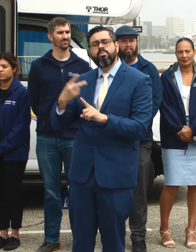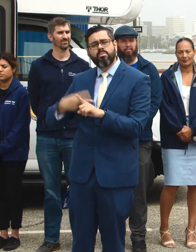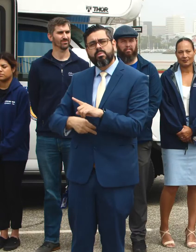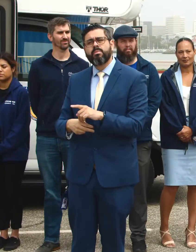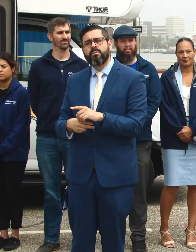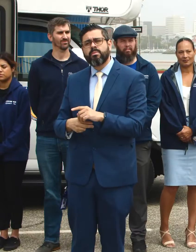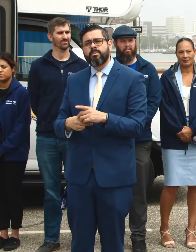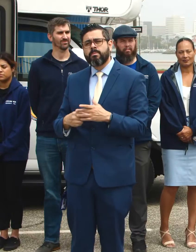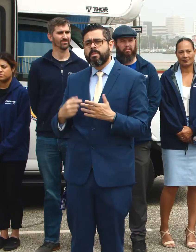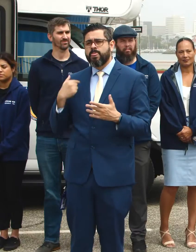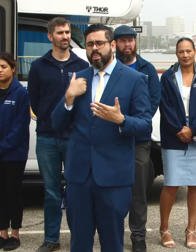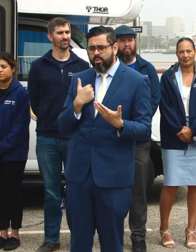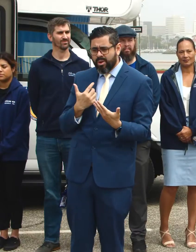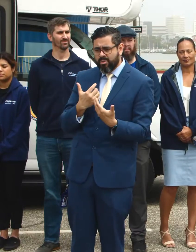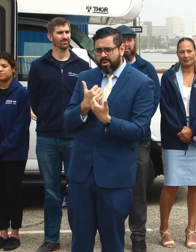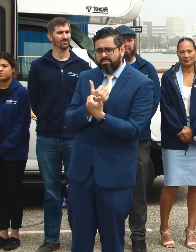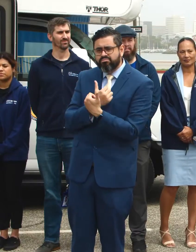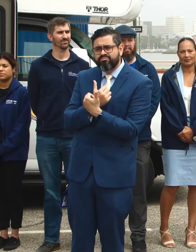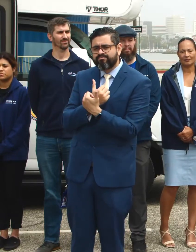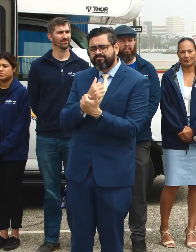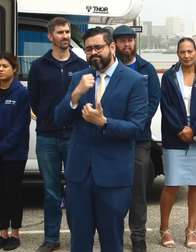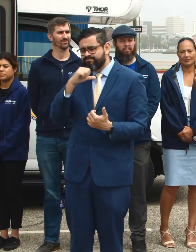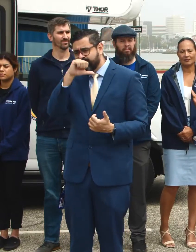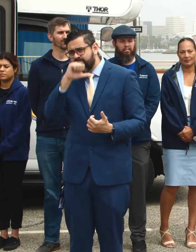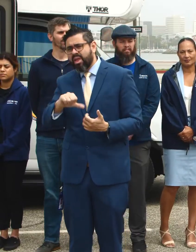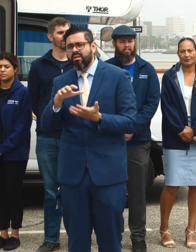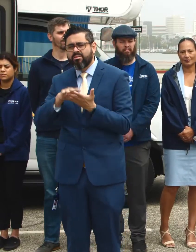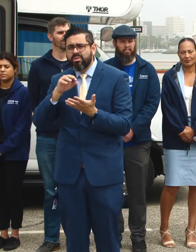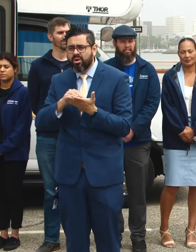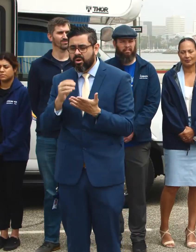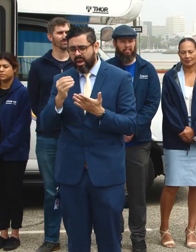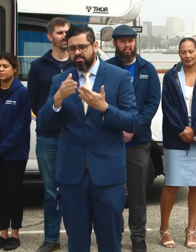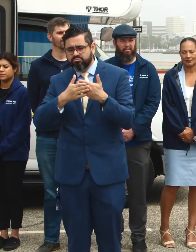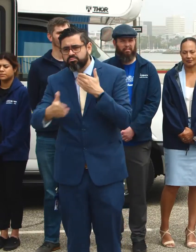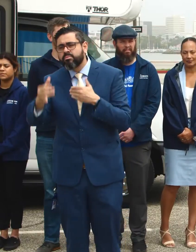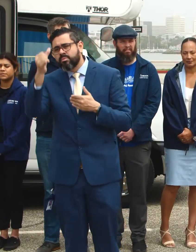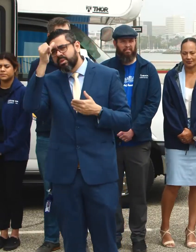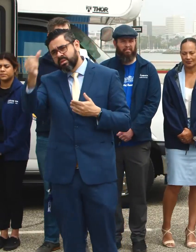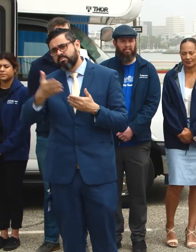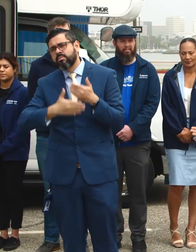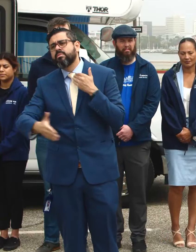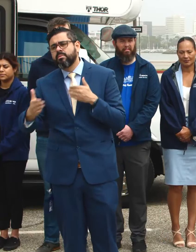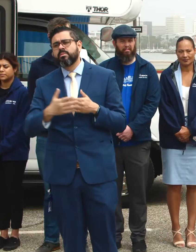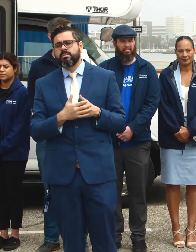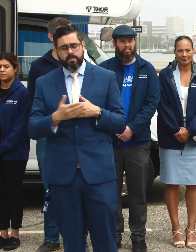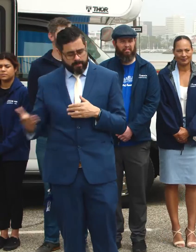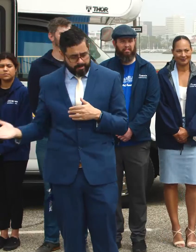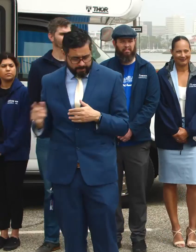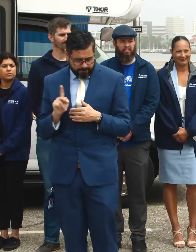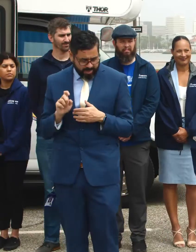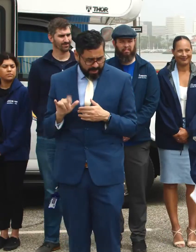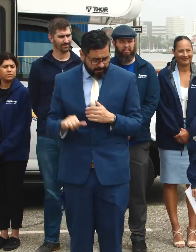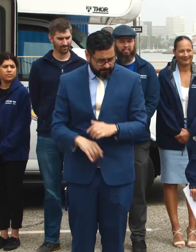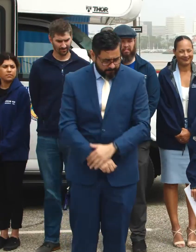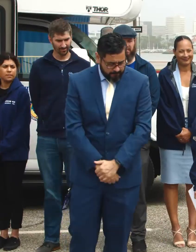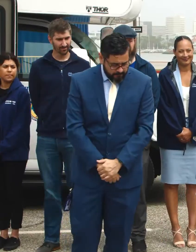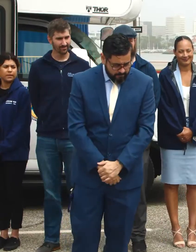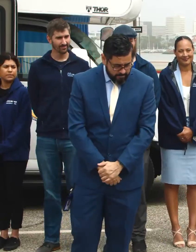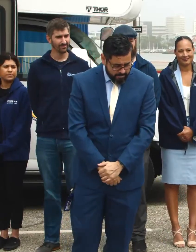that we would love to learn from this experience and continue in perpetuity, if it's possible. Kelly?